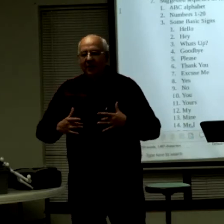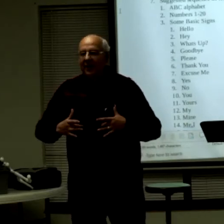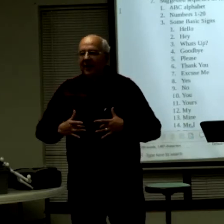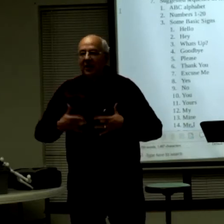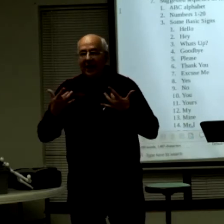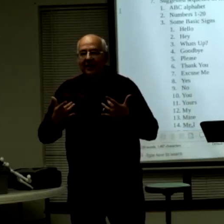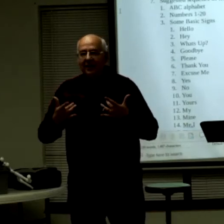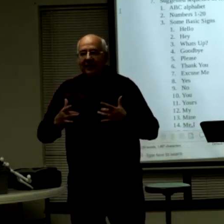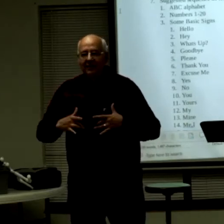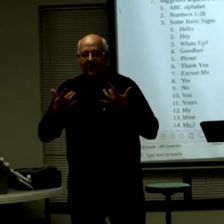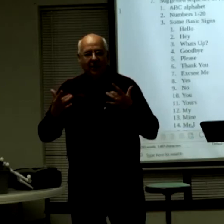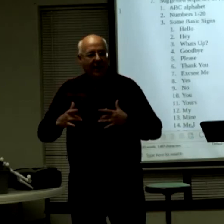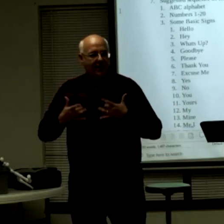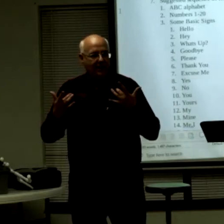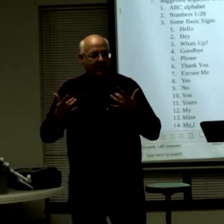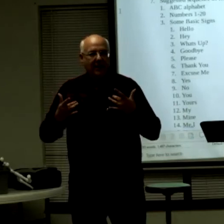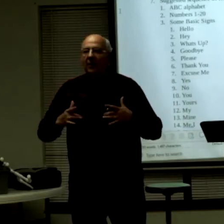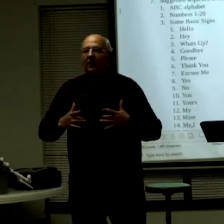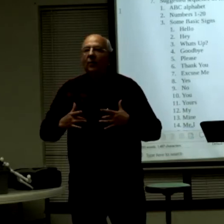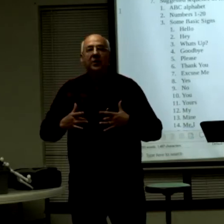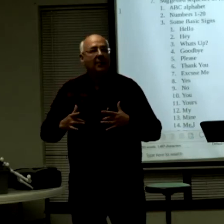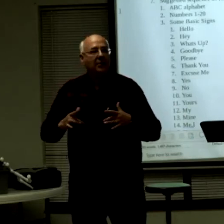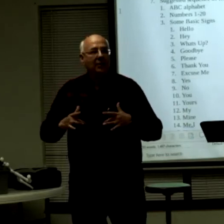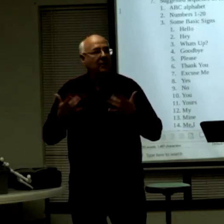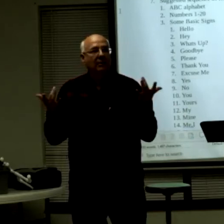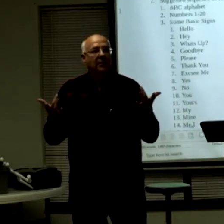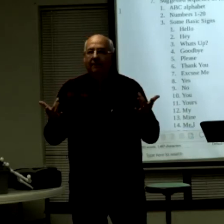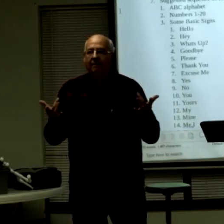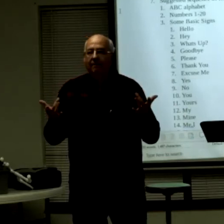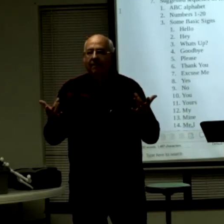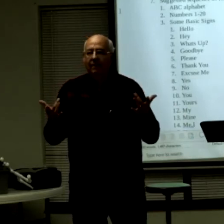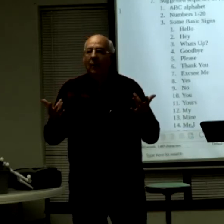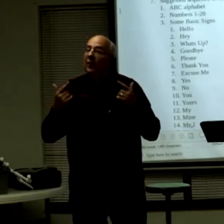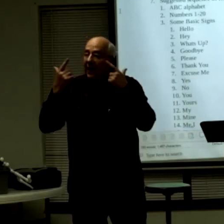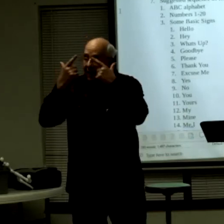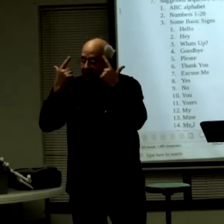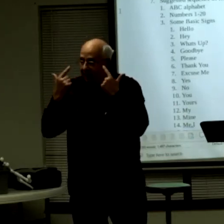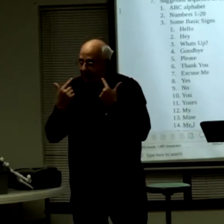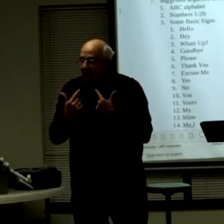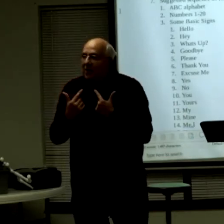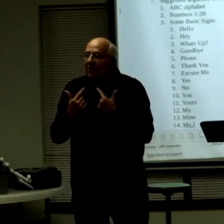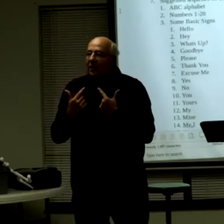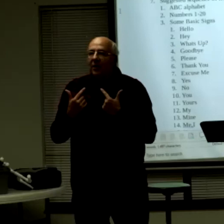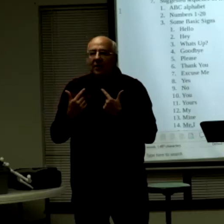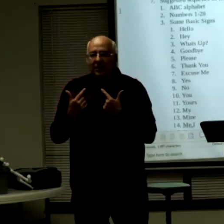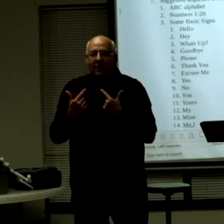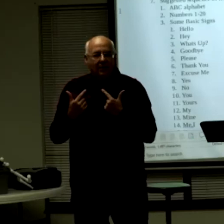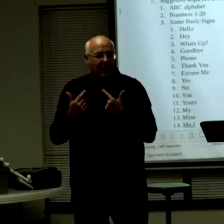like exciting, okay? So what's up is just, what's up? With a quizzical look on your